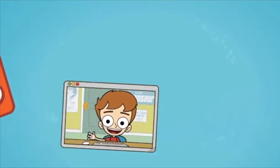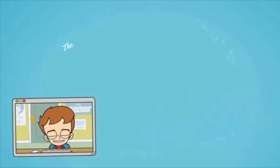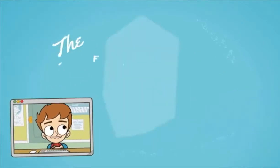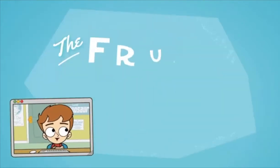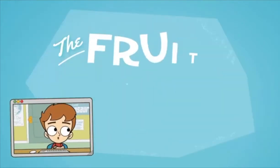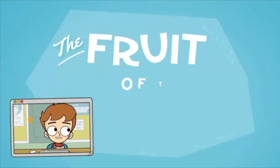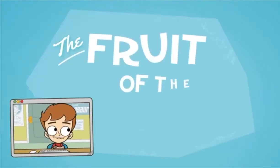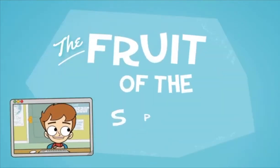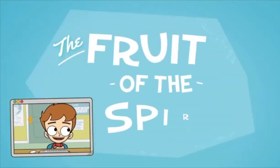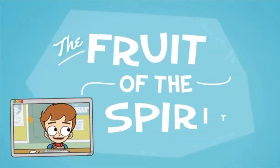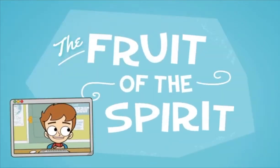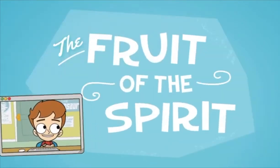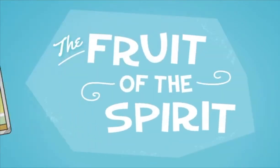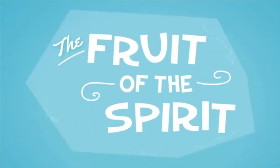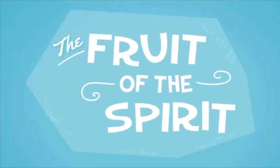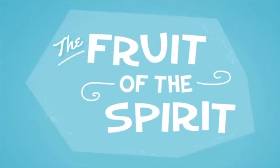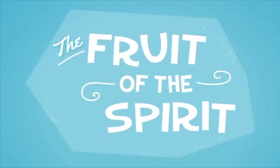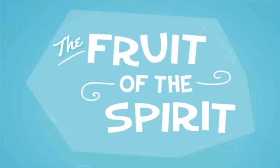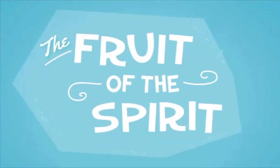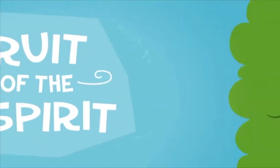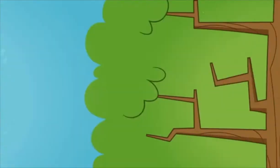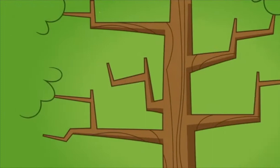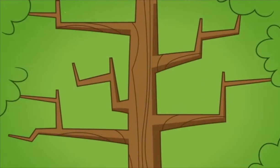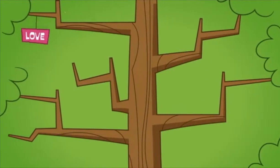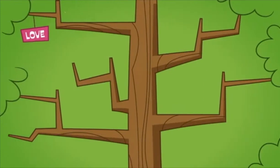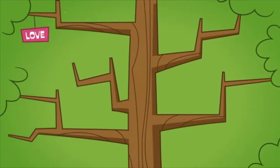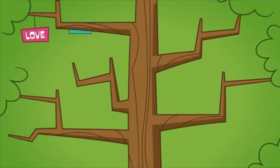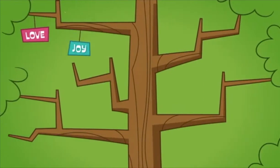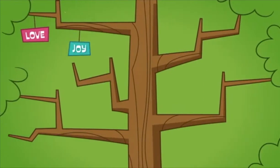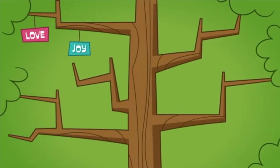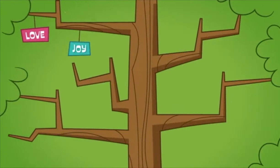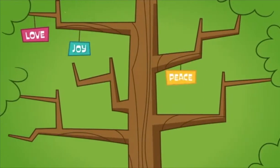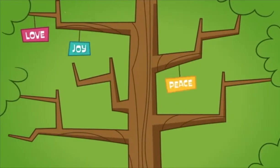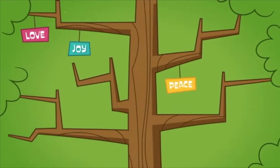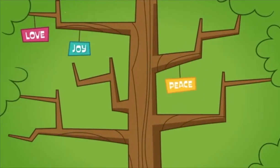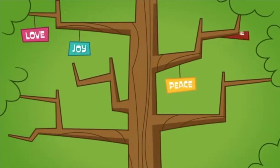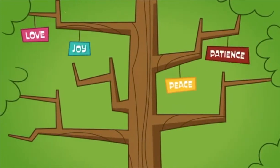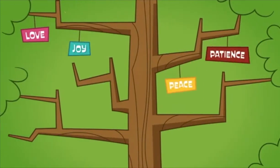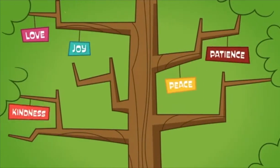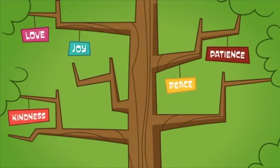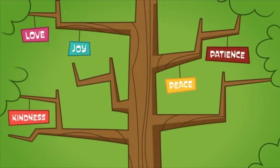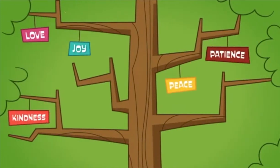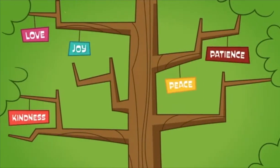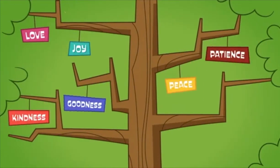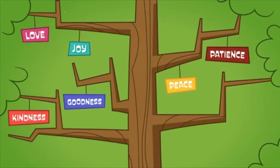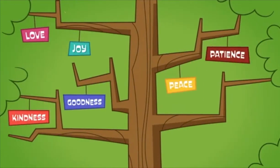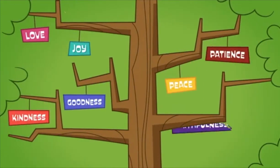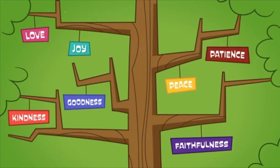The fruit of the Spirit. When you have the Holy Spirit, you will produce love, joy, peace, patience, kindness, goodness,